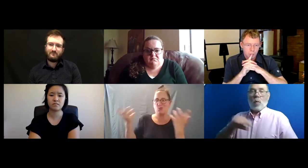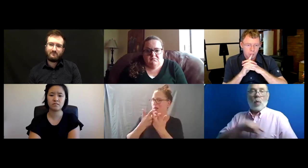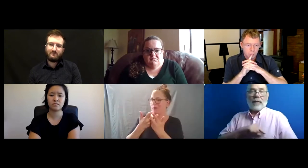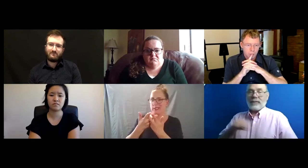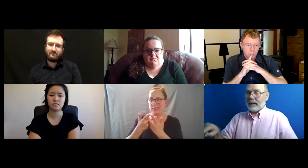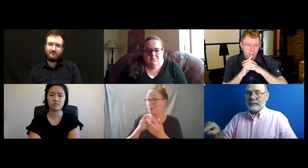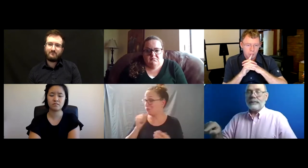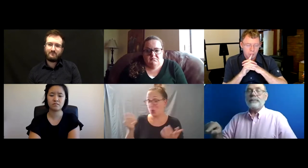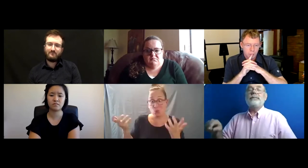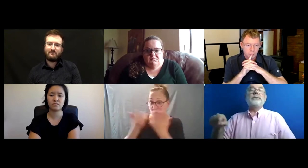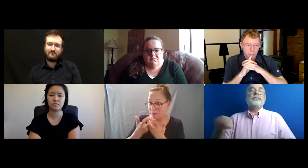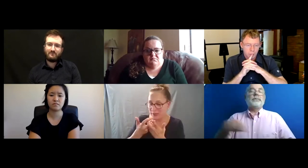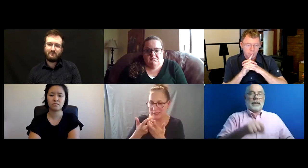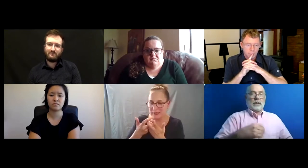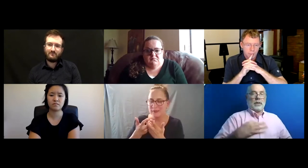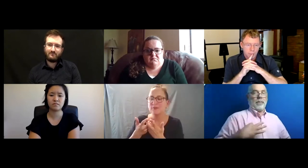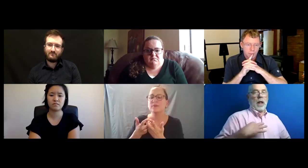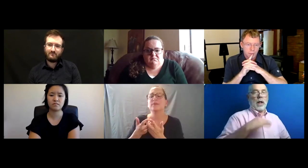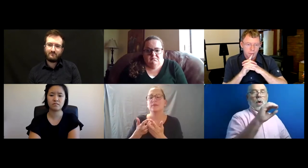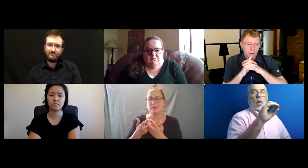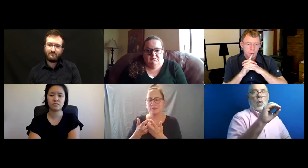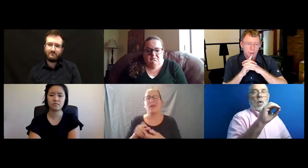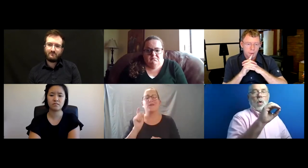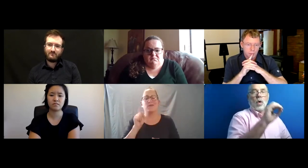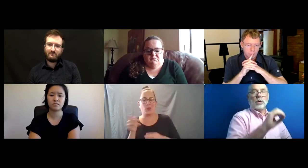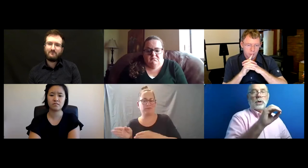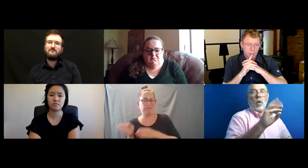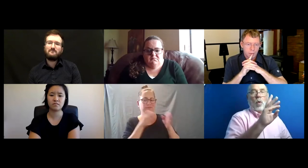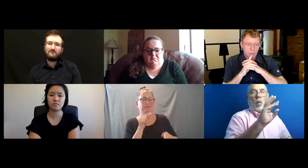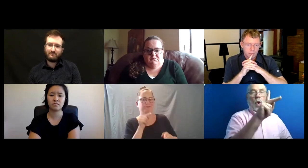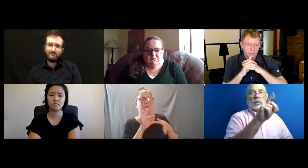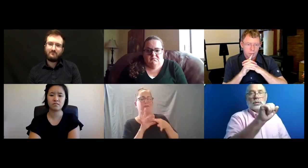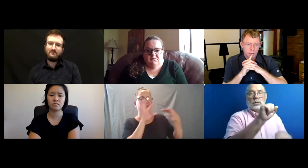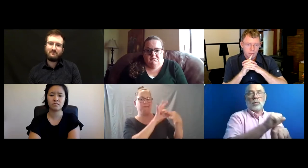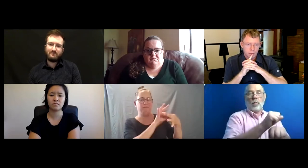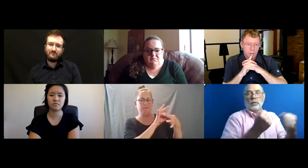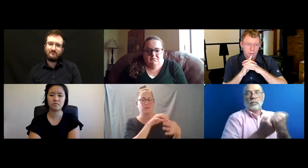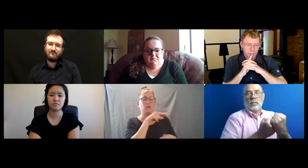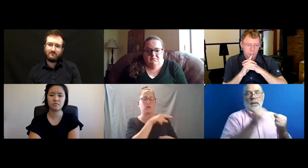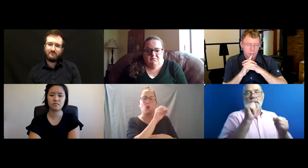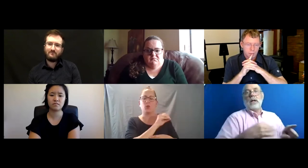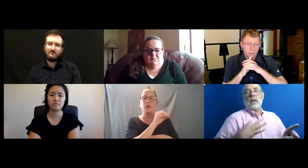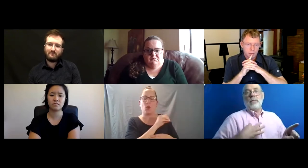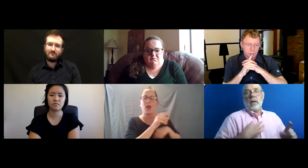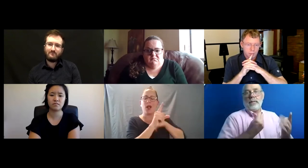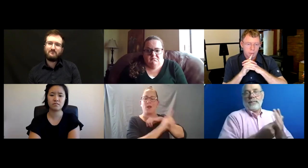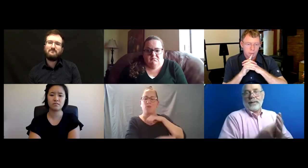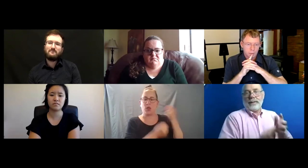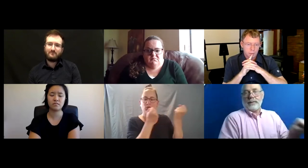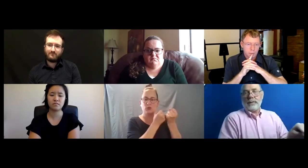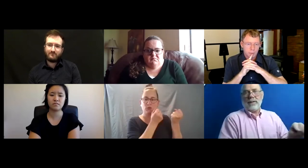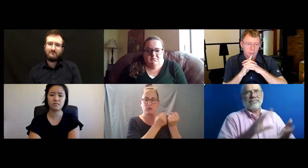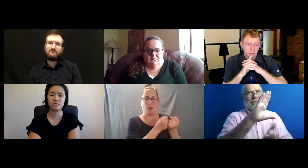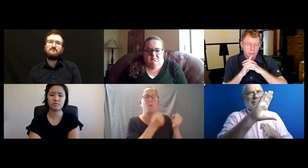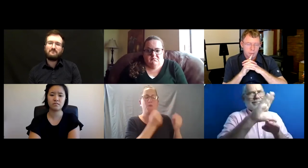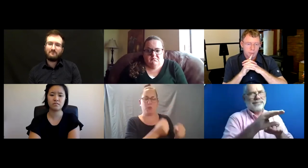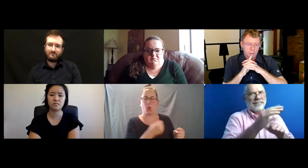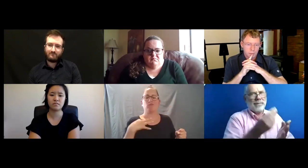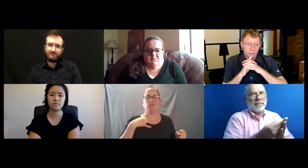don't qualify under the criteria for ODSP. They can apply for Ontario Works for income support.